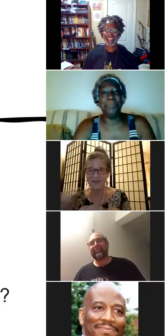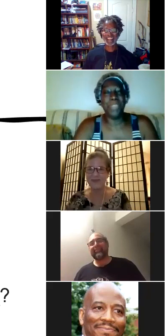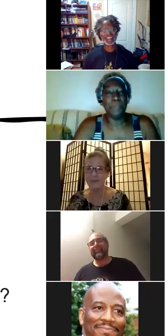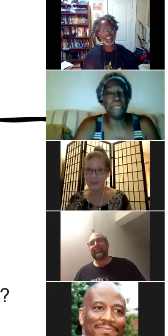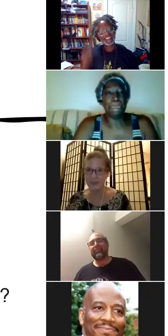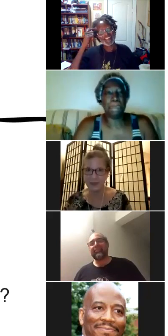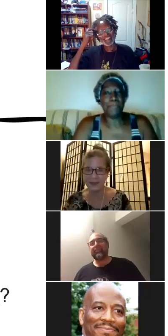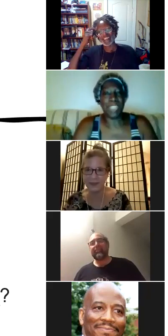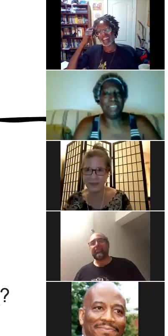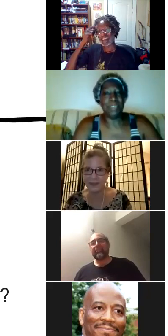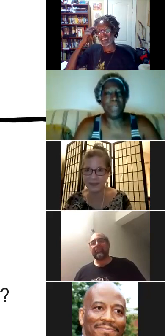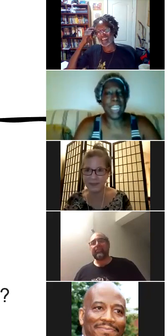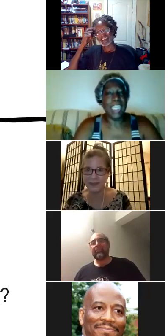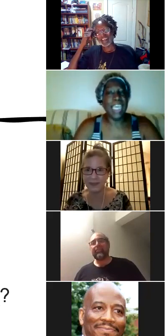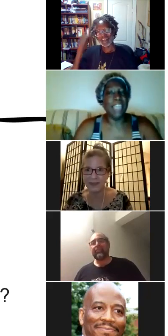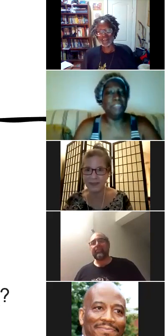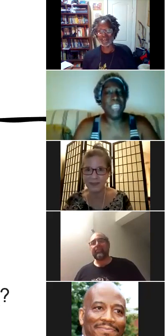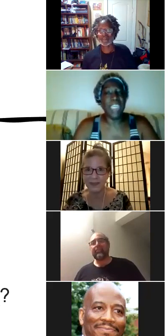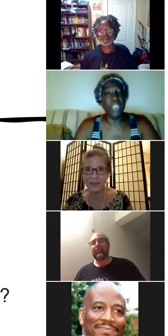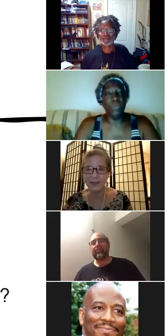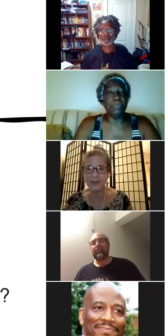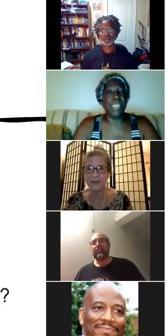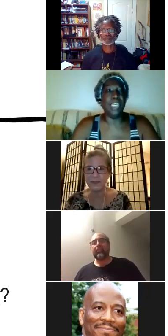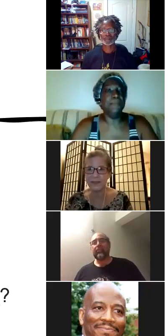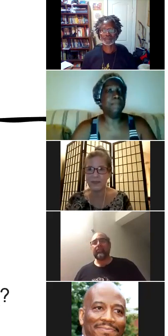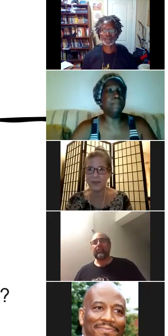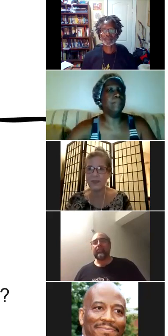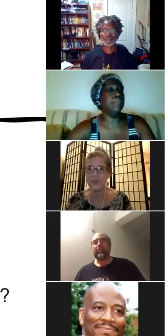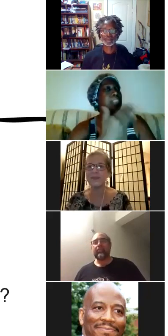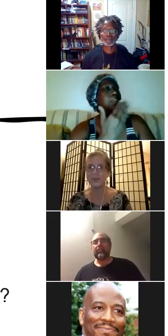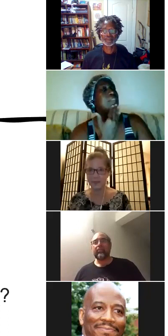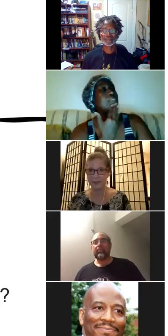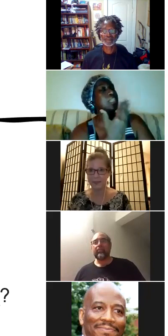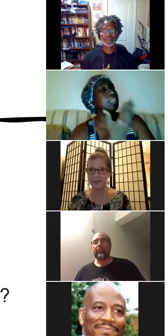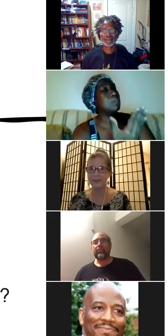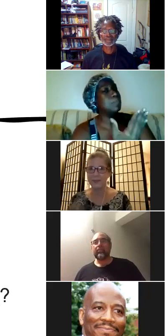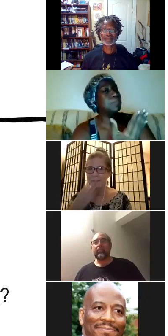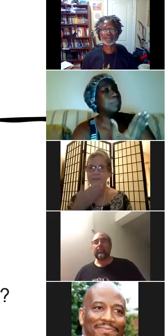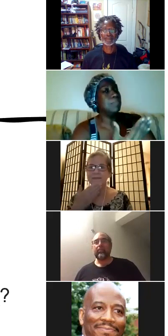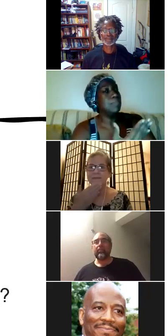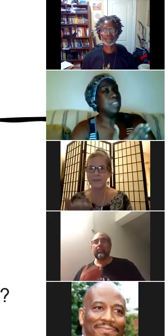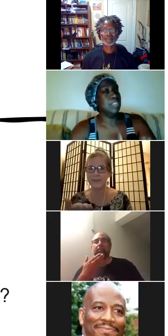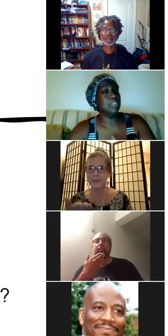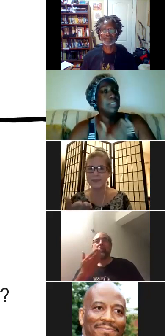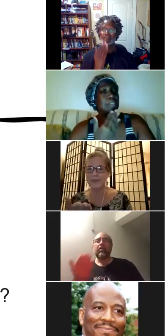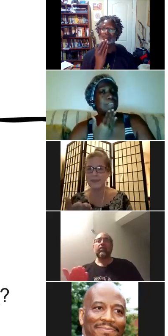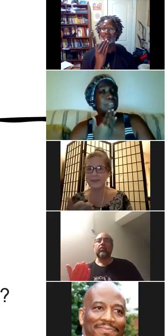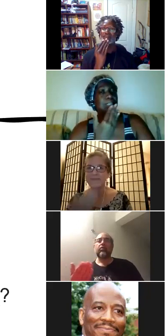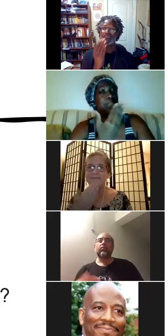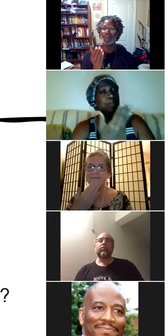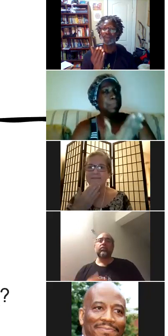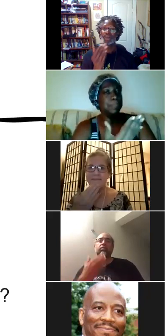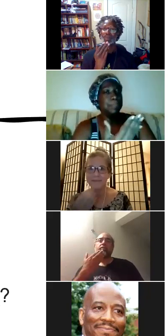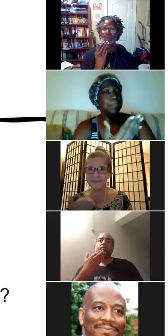That's nice. All right. And thank you would be thank you.